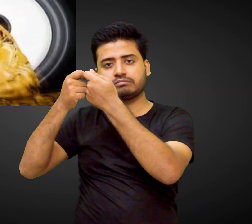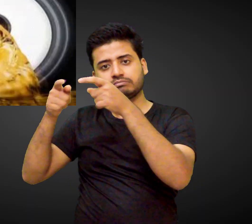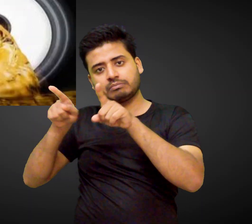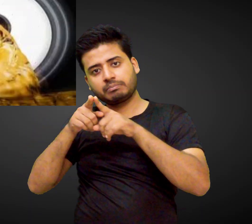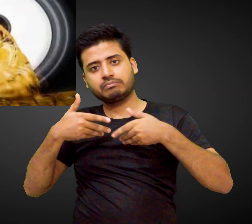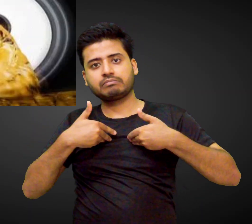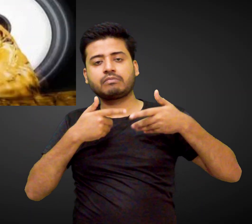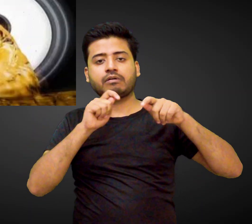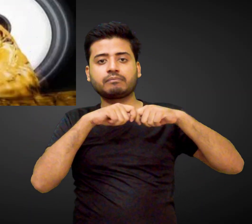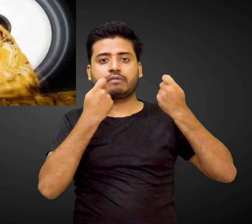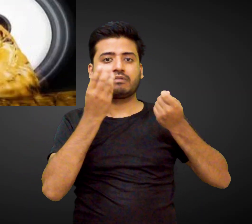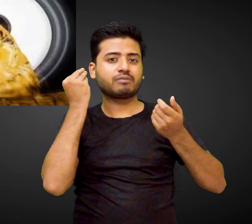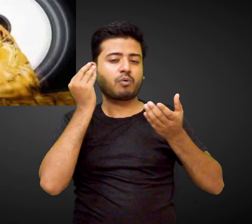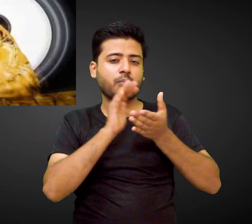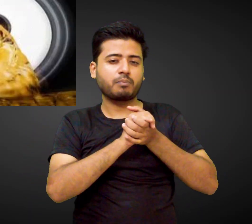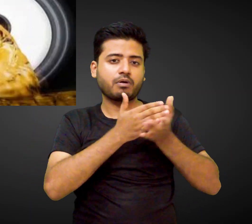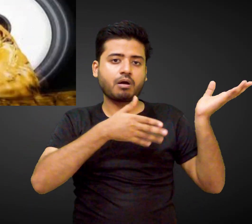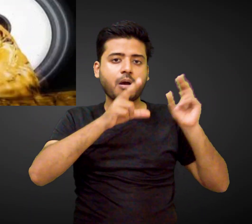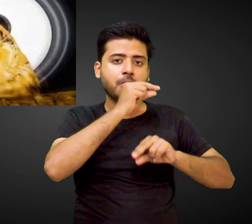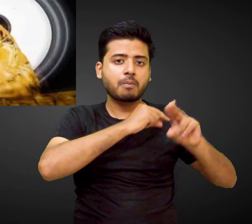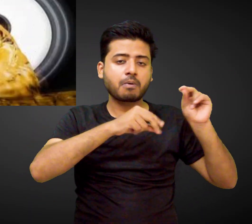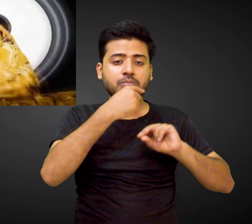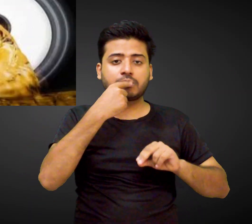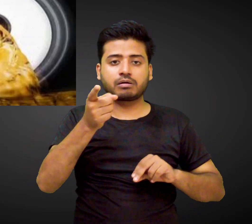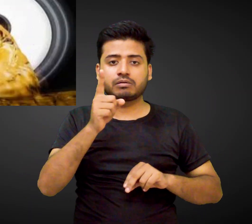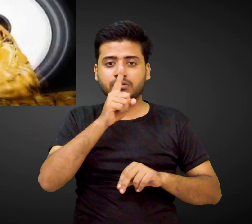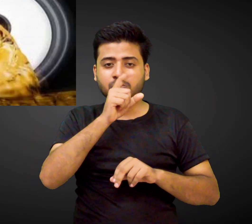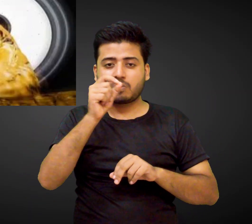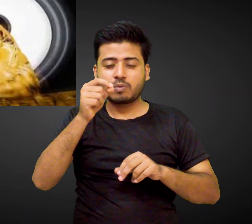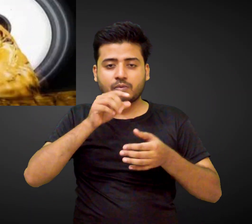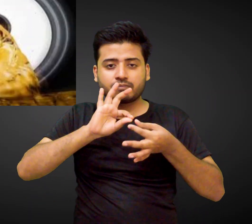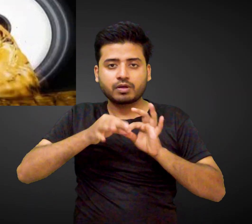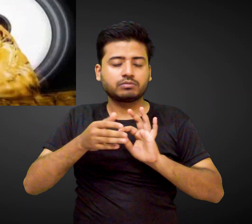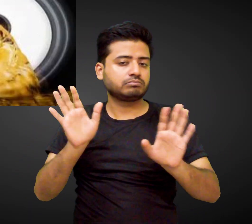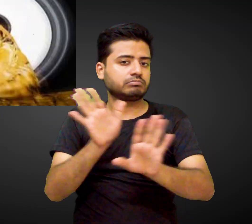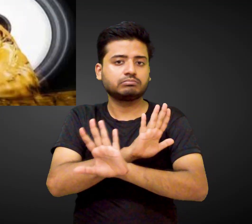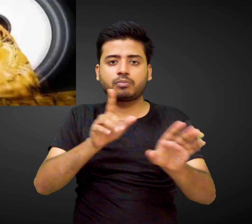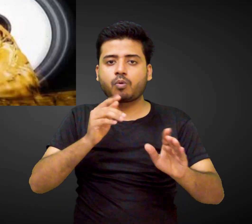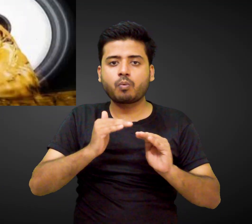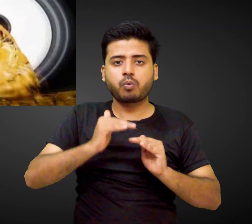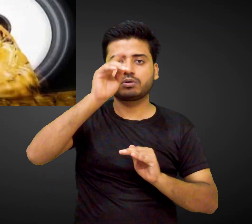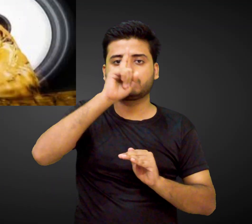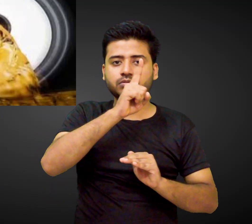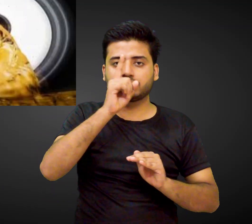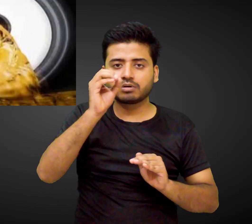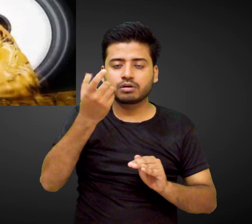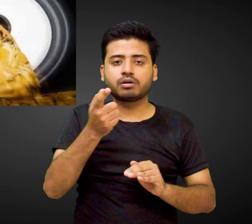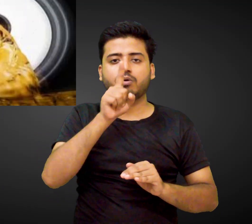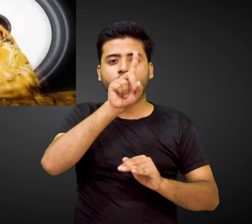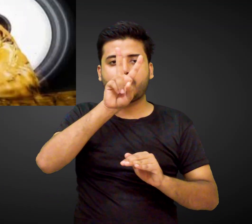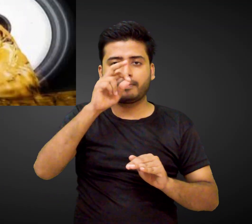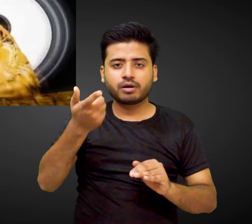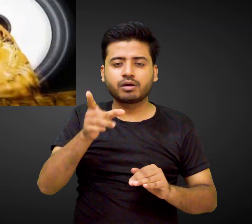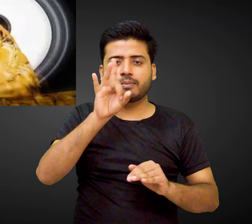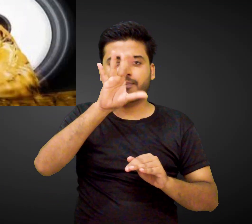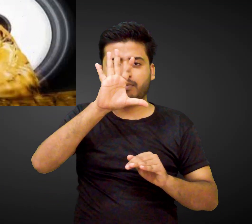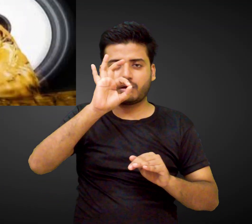prices. International crude oil prices. Crude oil is the raw material for petrol and diesel, so when its price